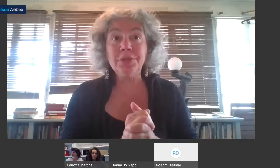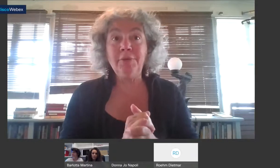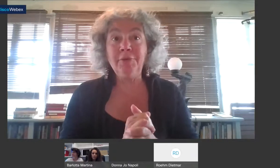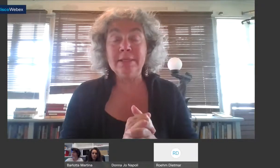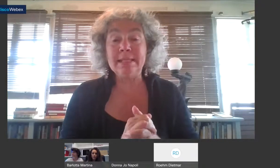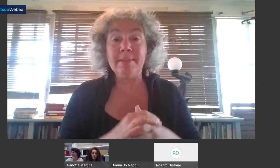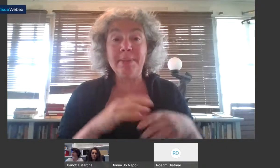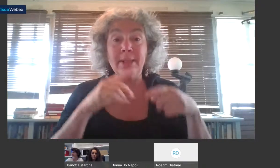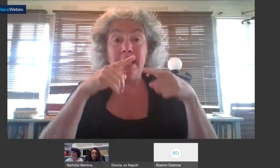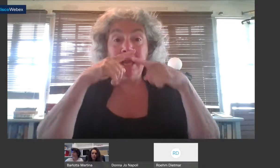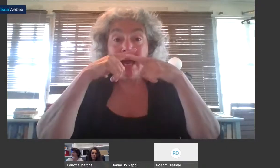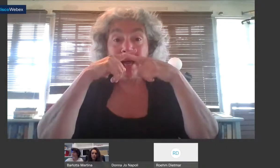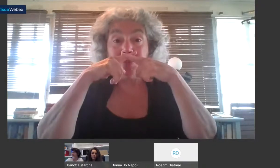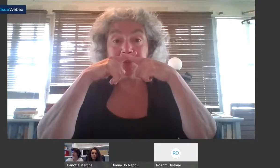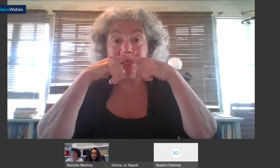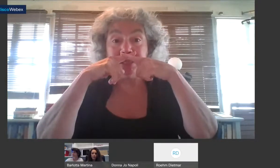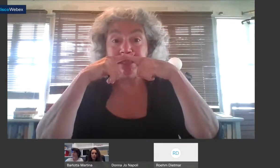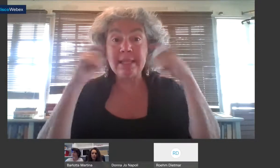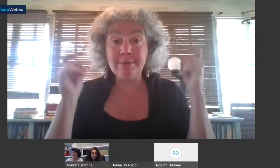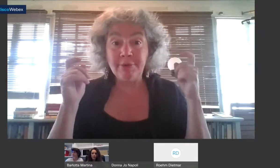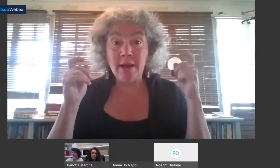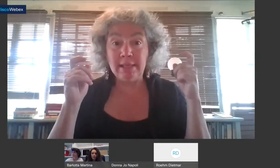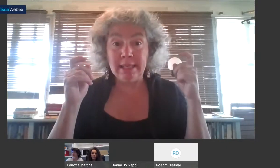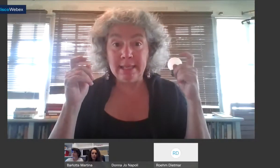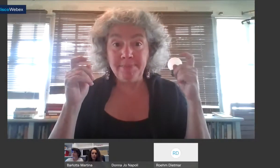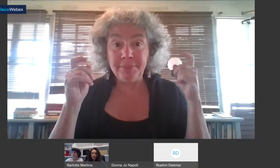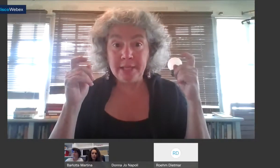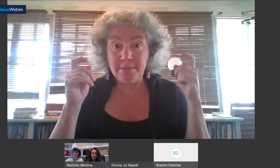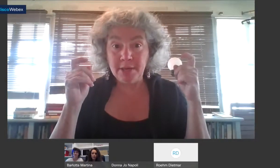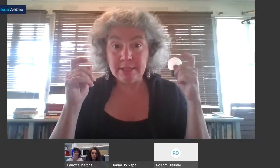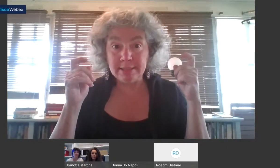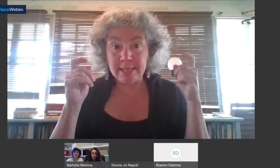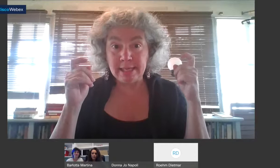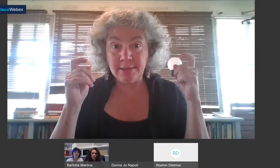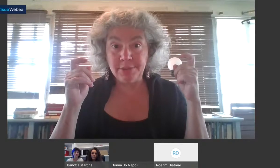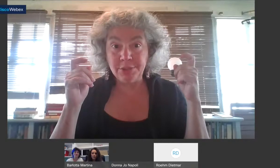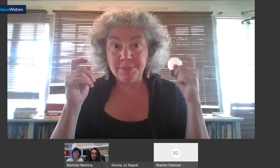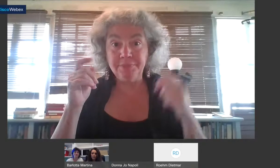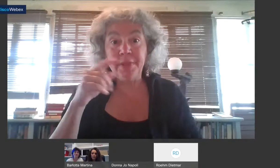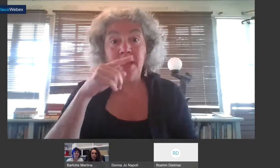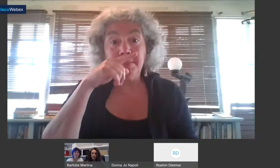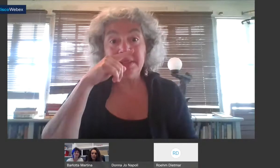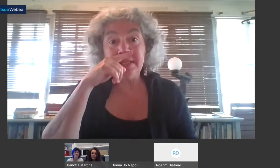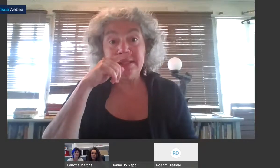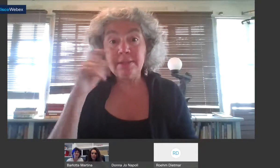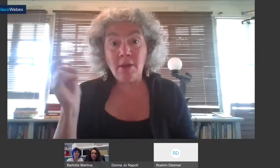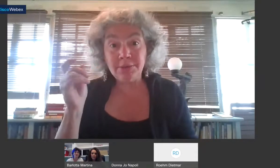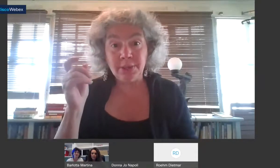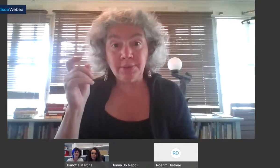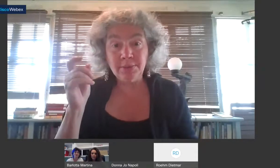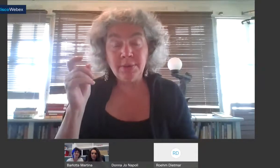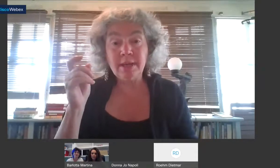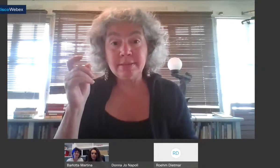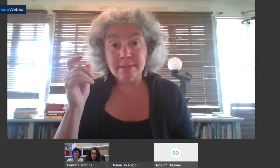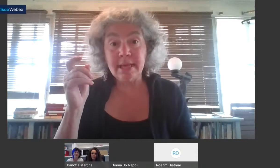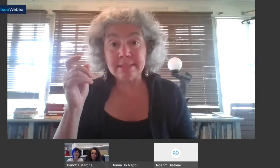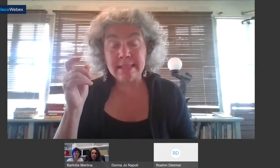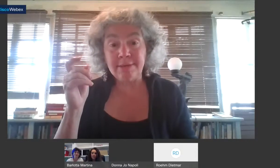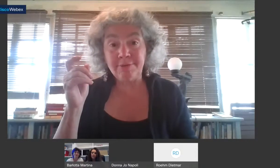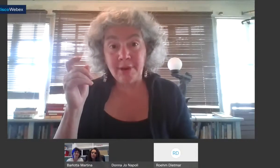for example, this is a sign for ugly in American Sign Language. But this is also a sign for